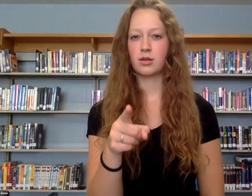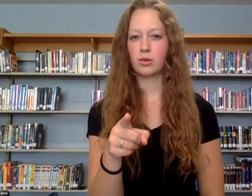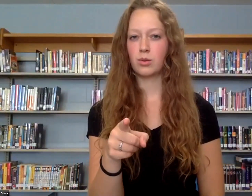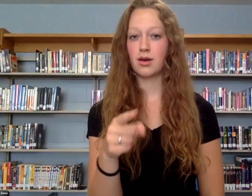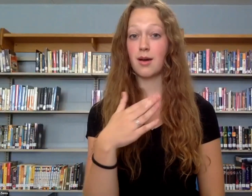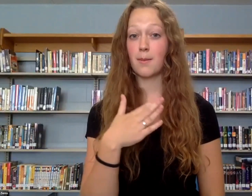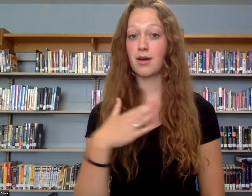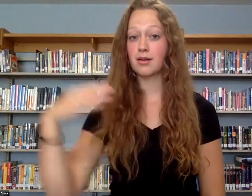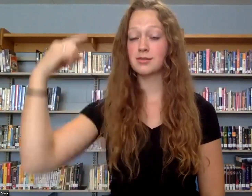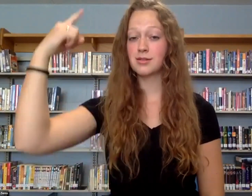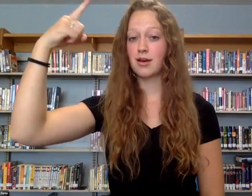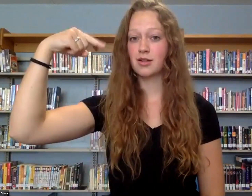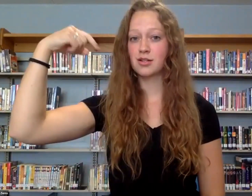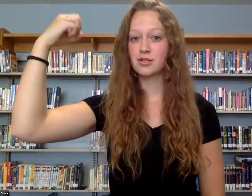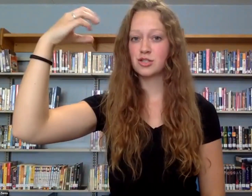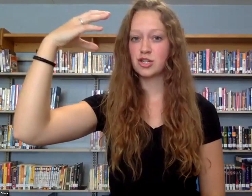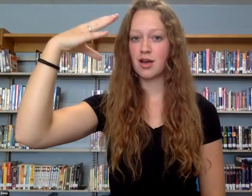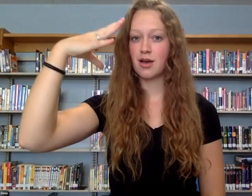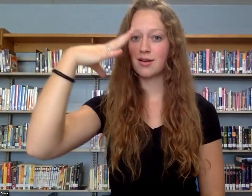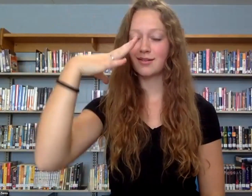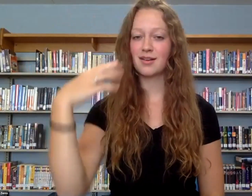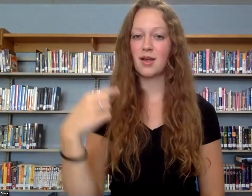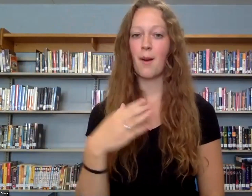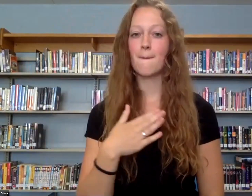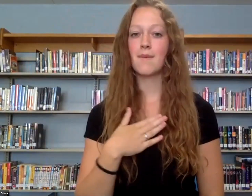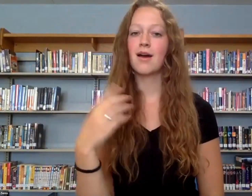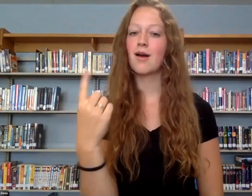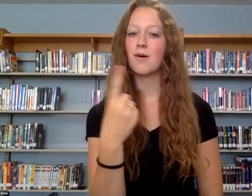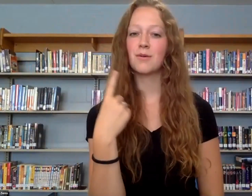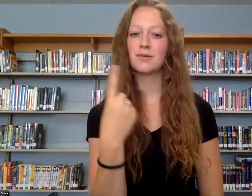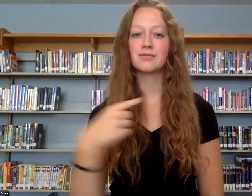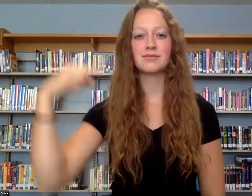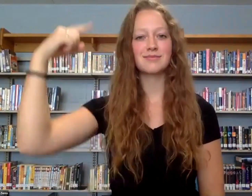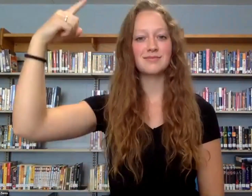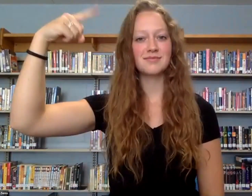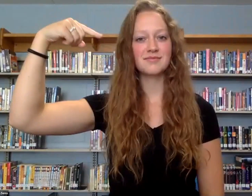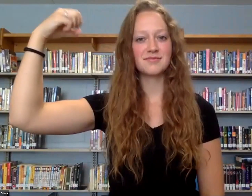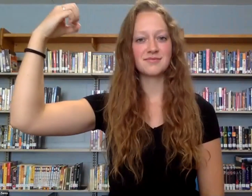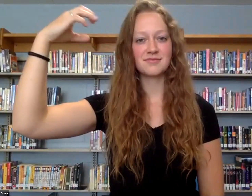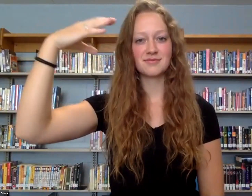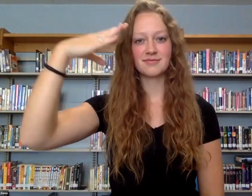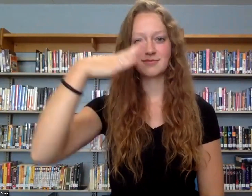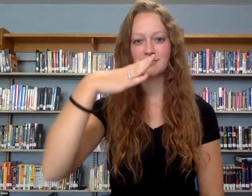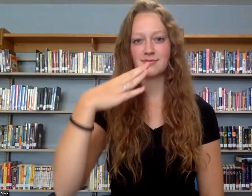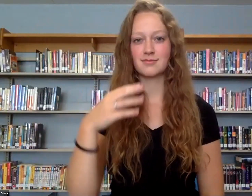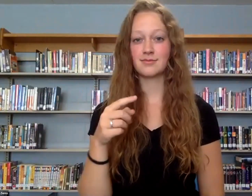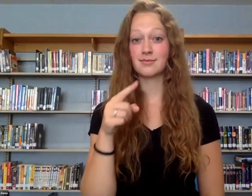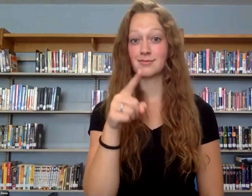You are my sunshine, my only sunshine.